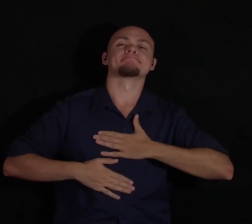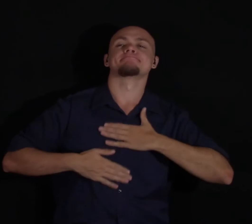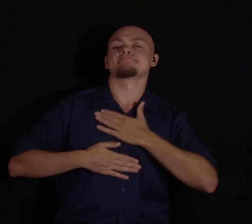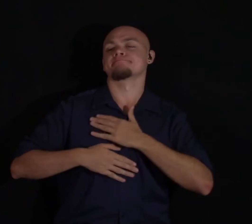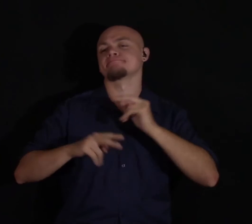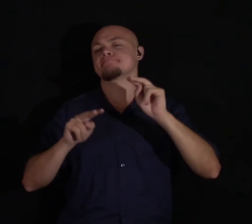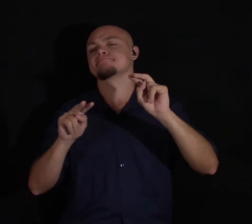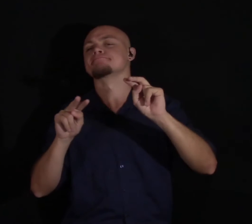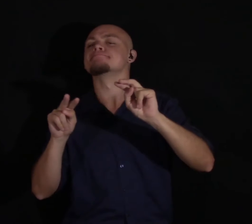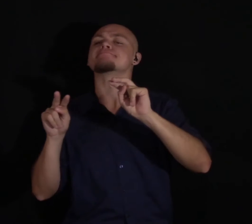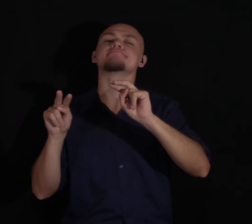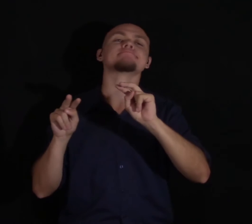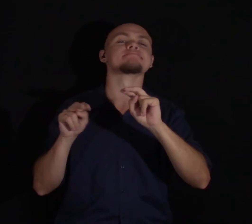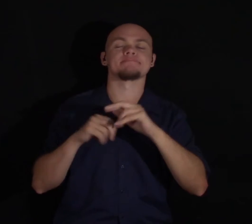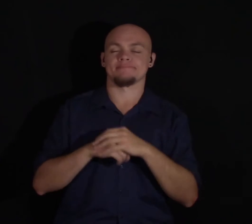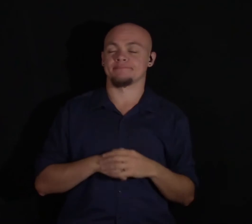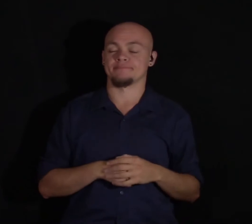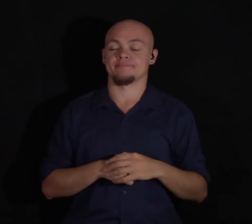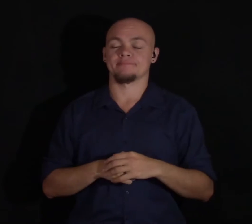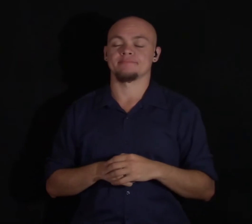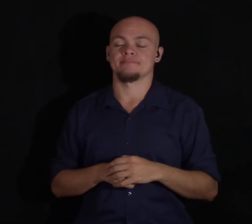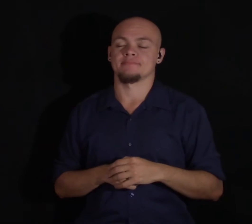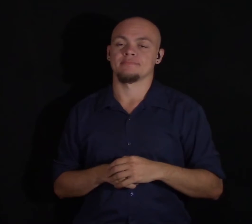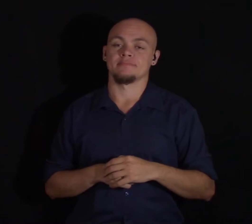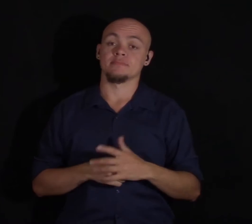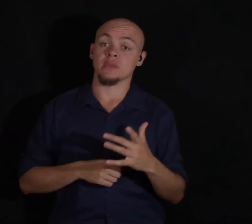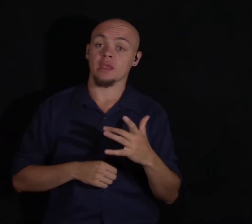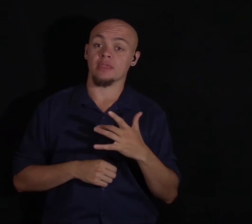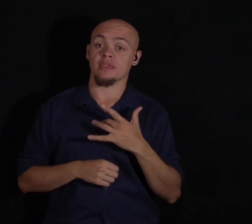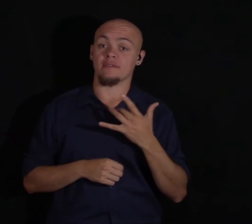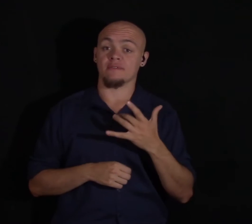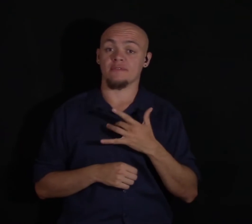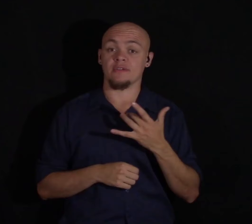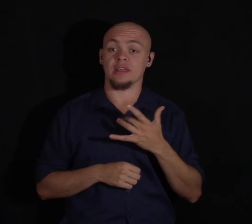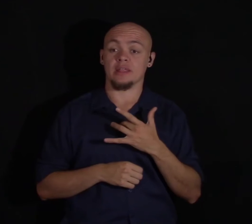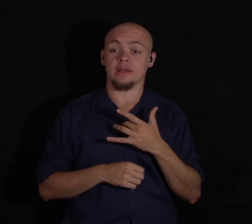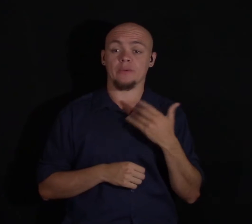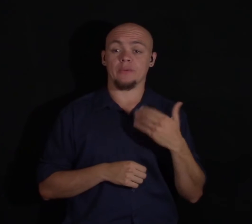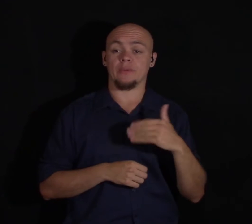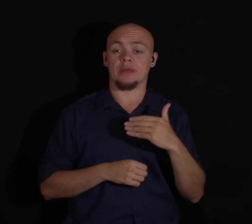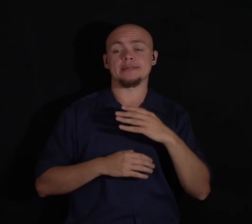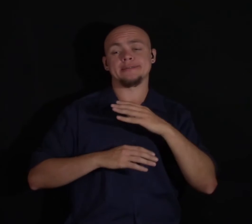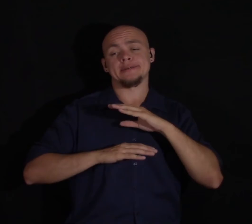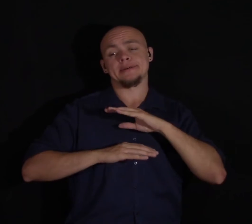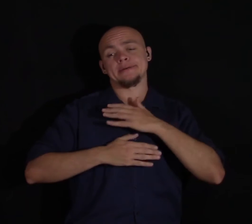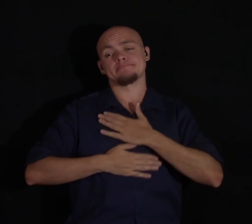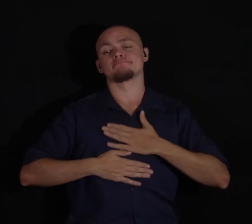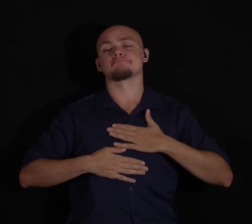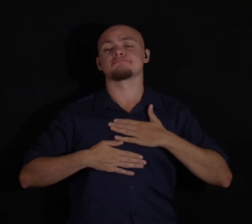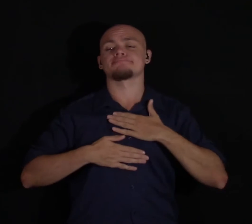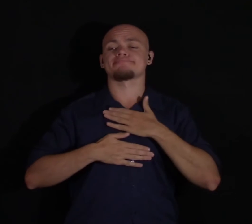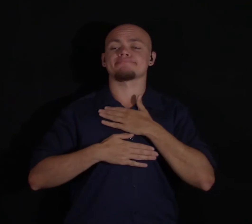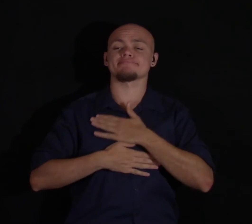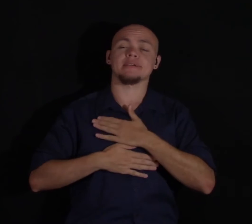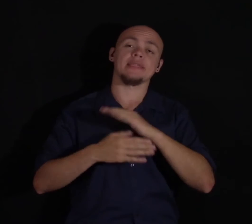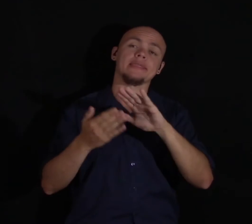footsteps. If these feelings had not found an imaginary gratification, the appearance of the city had yet in